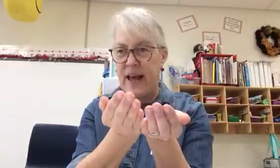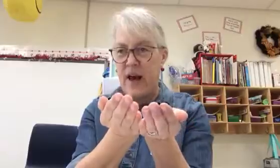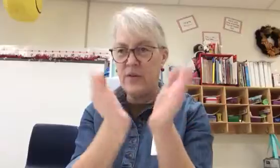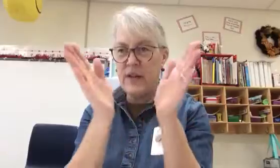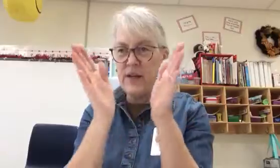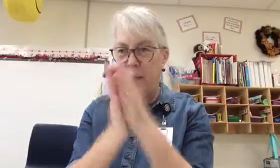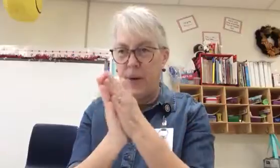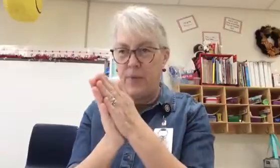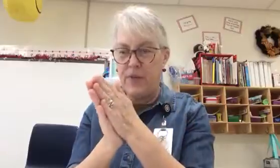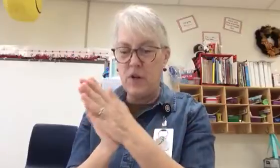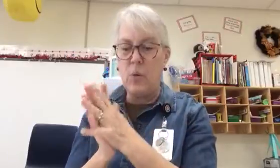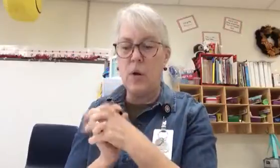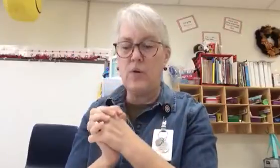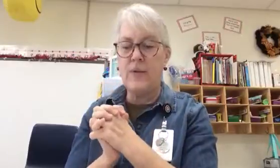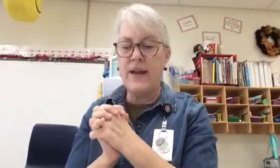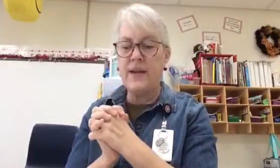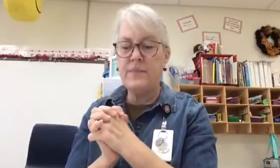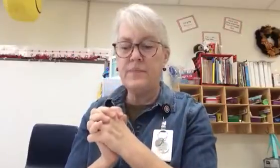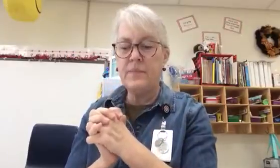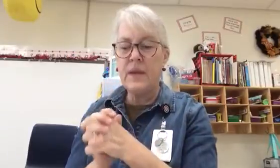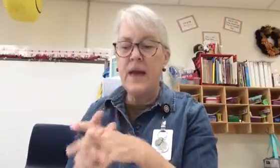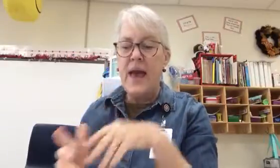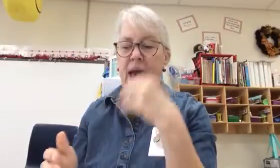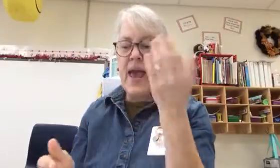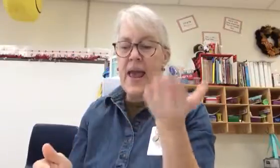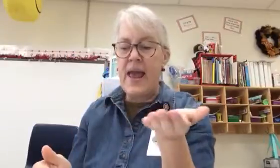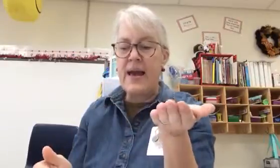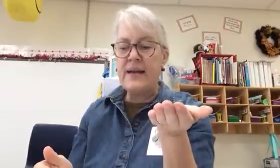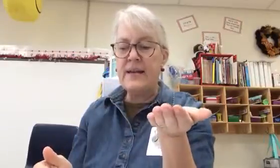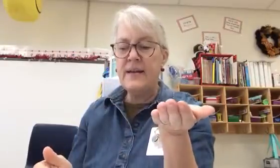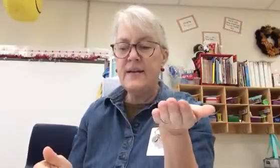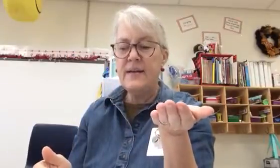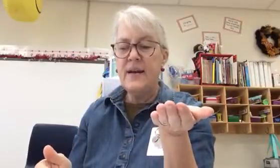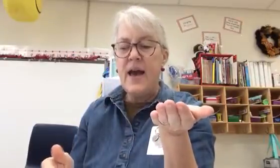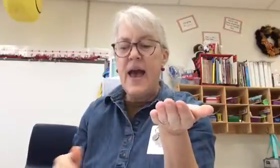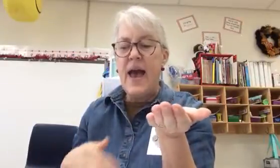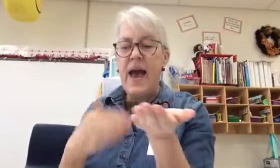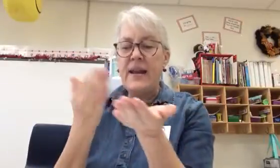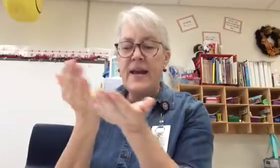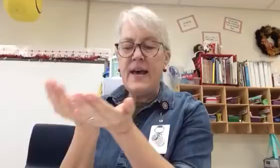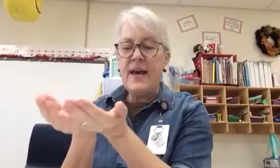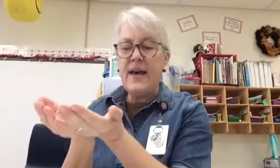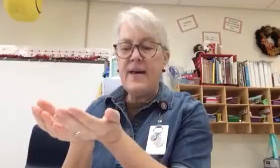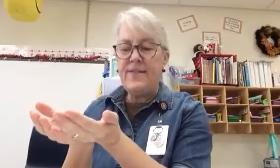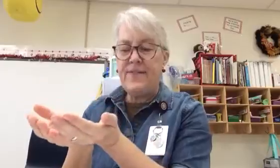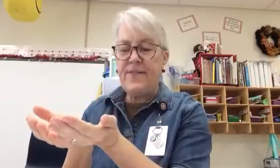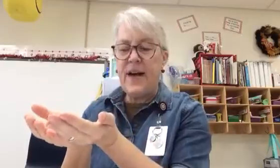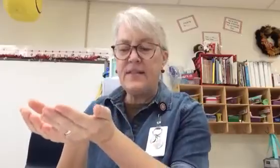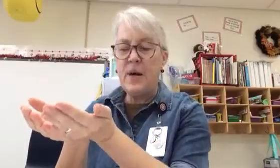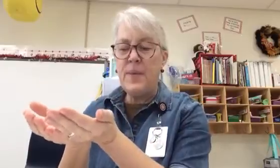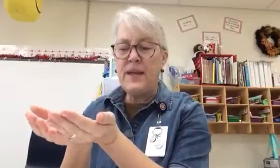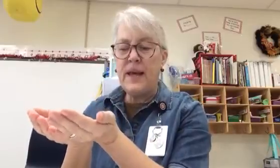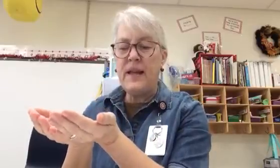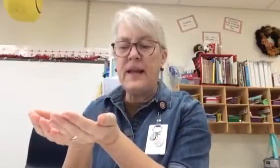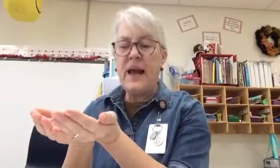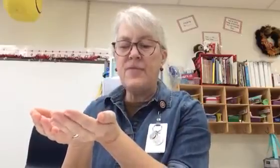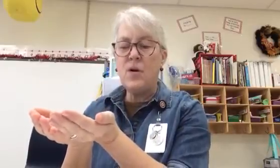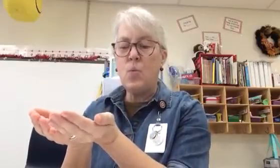sound and come up with a new word. Ready? An, add th at the beginning and the